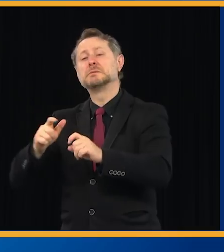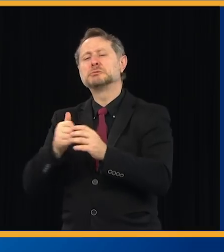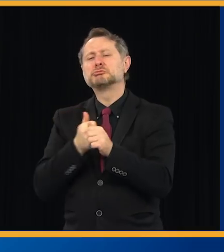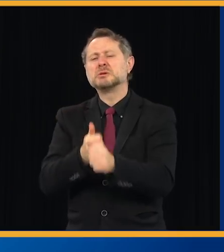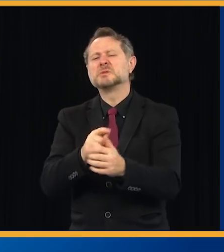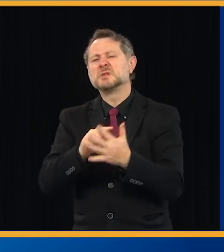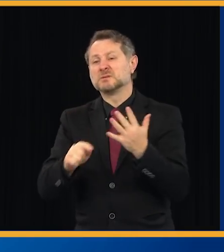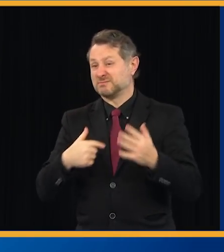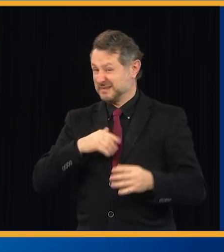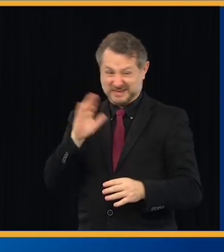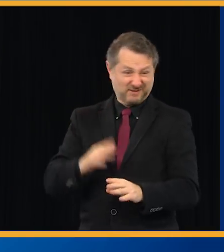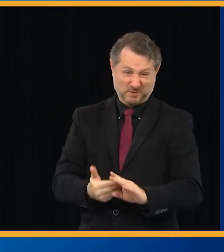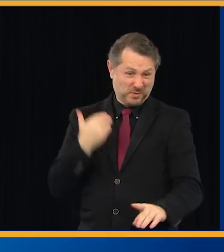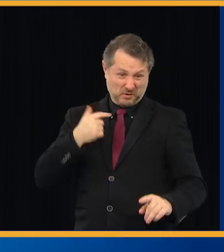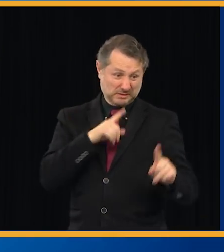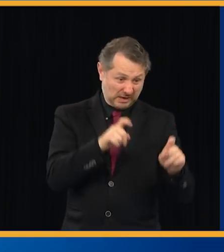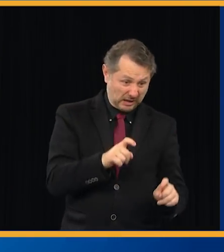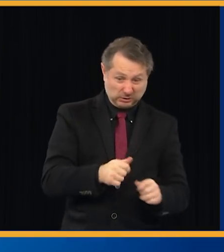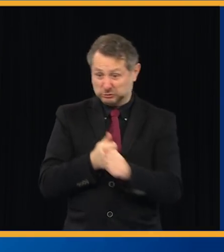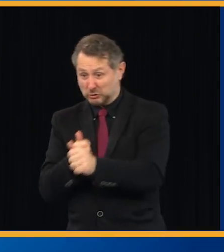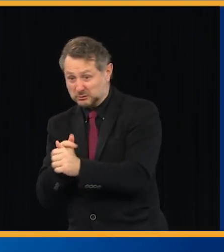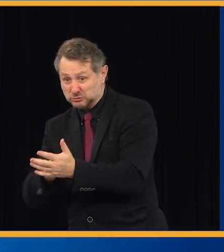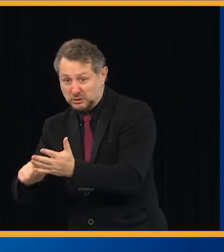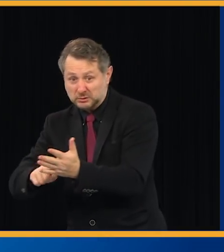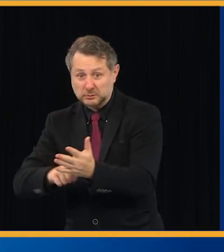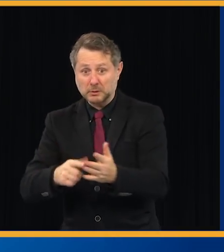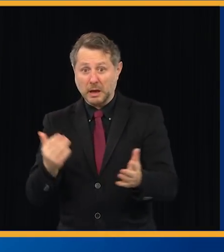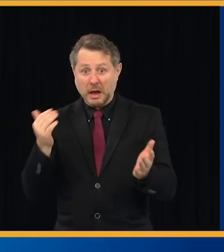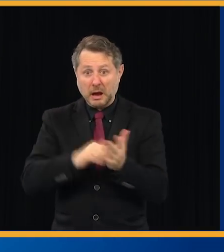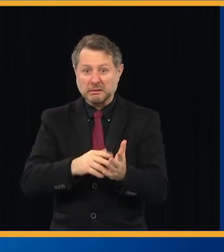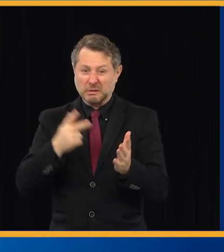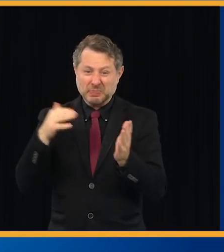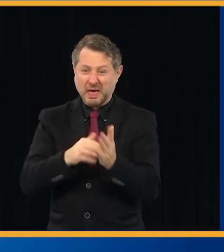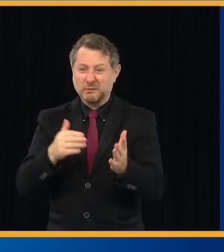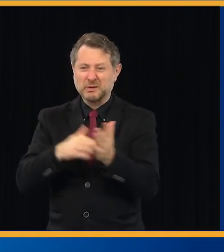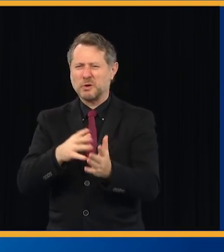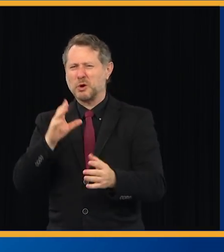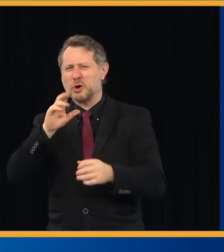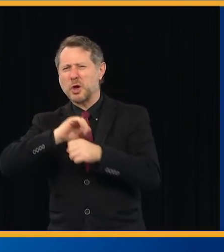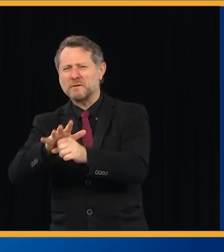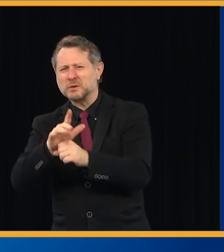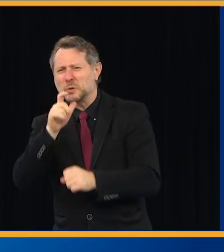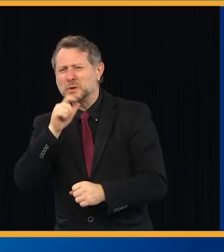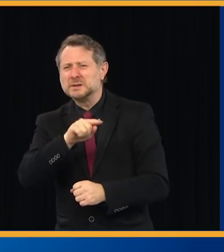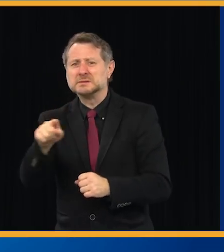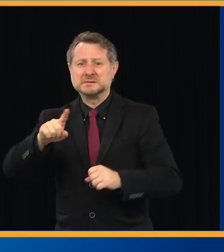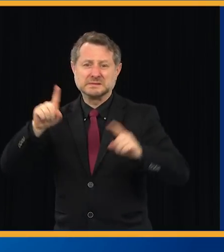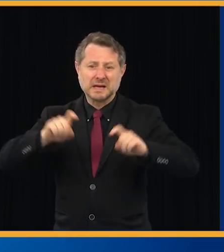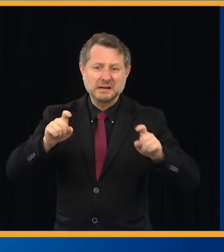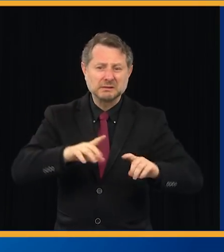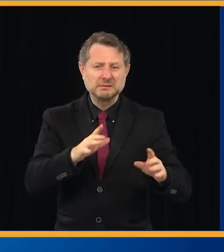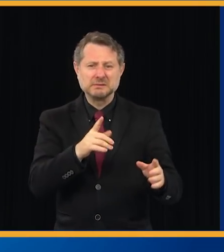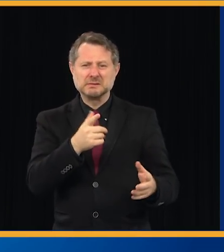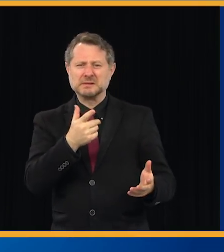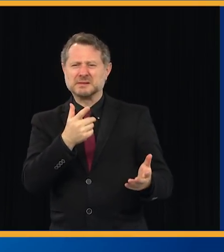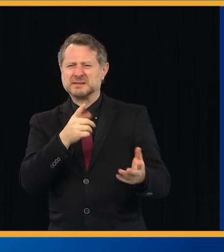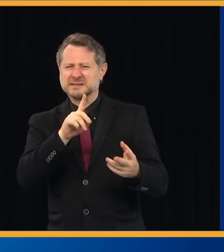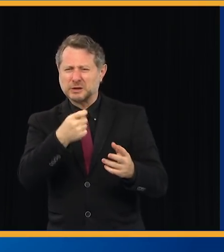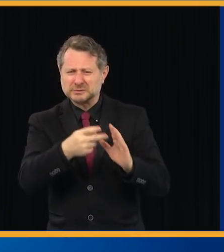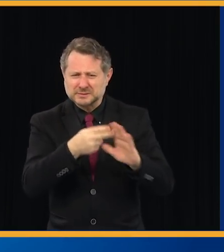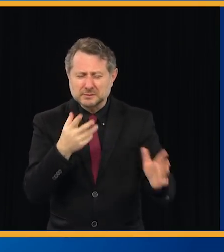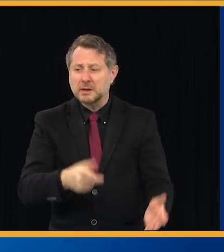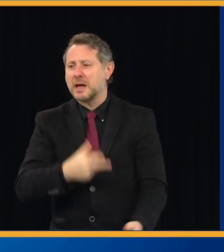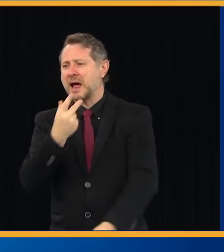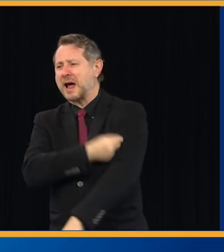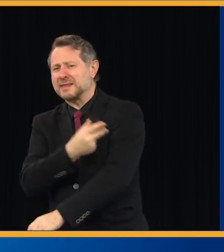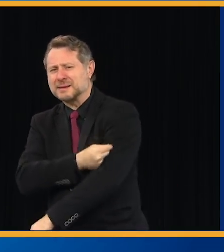take thousands of COVID tests, antibody tests, diagnostic tests, and then we have to trace, have an army of tracers to